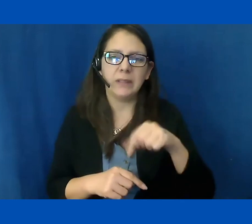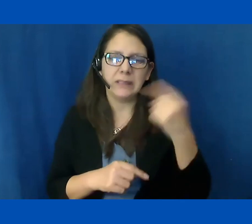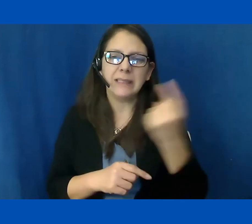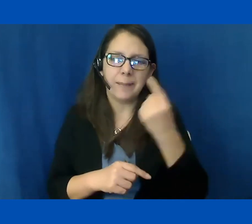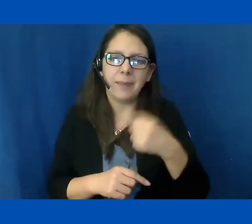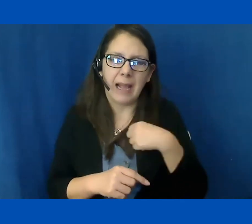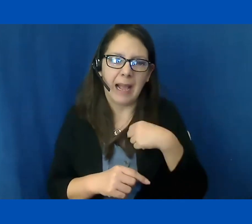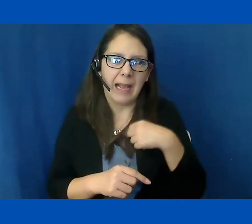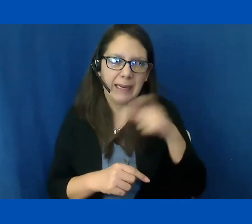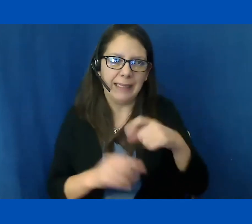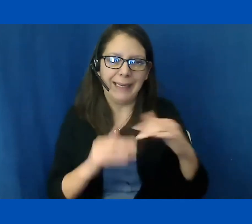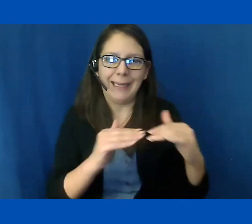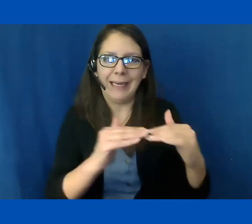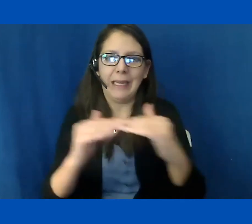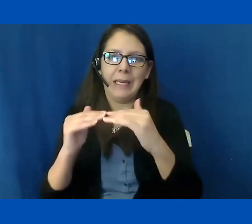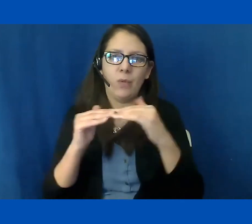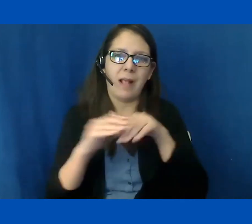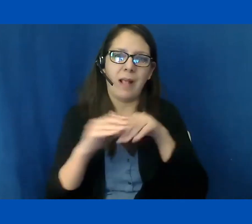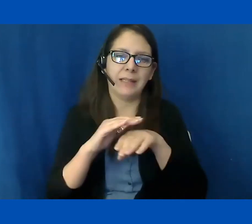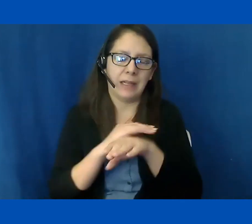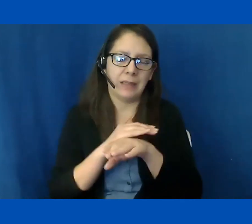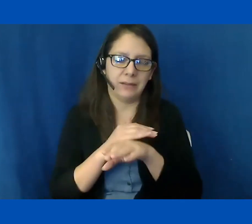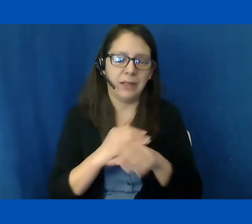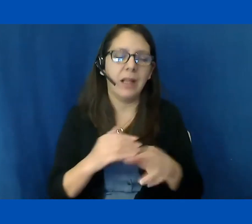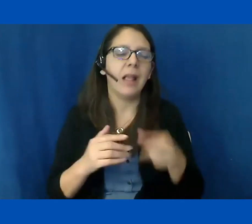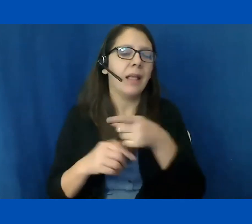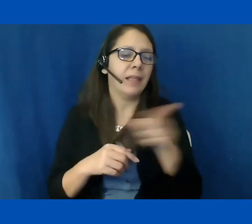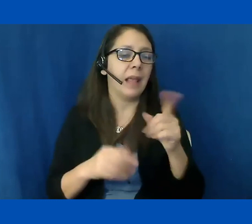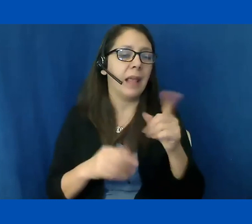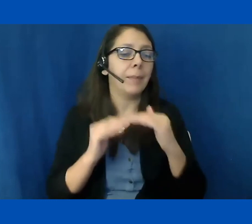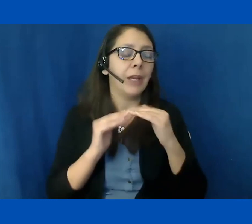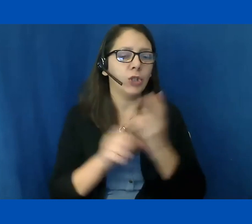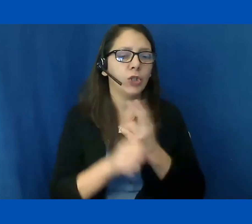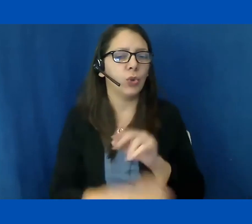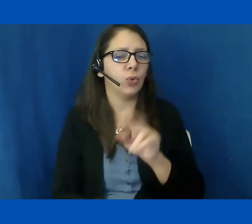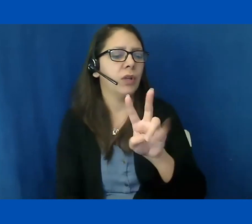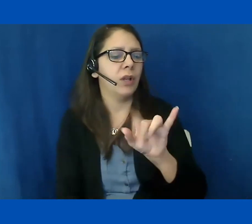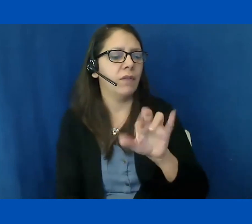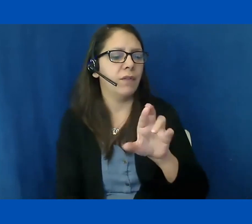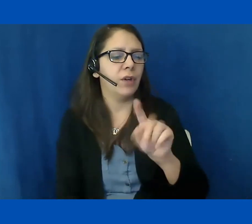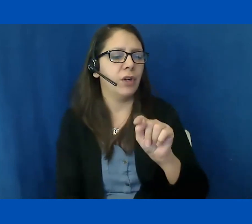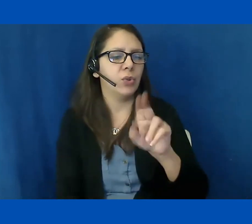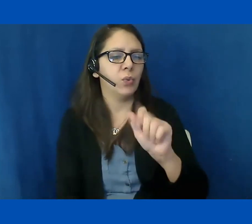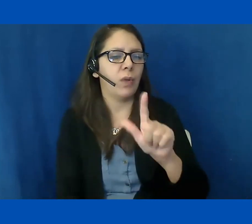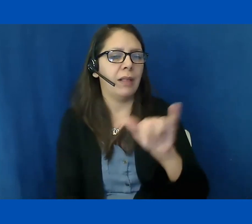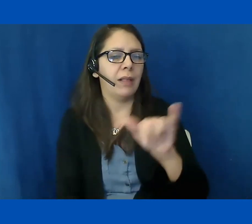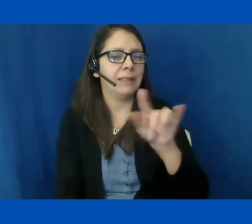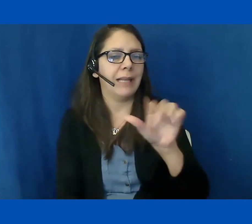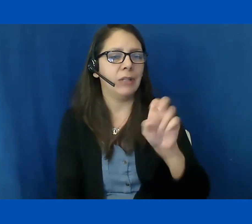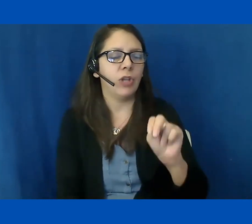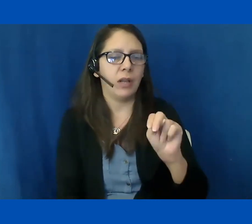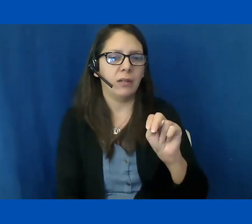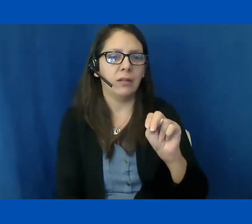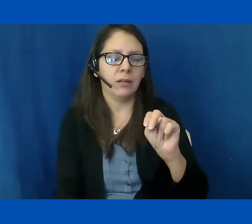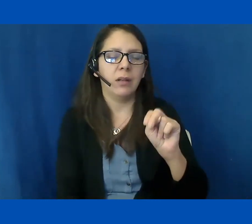to because all my peers, they use what's called virtualization software, which is kind of like a computer within a computer, right? For those who don't know.